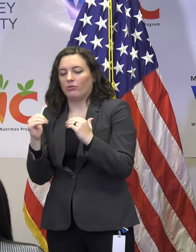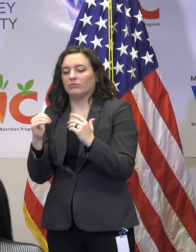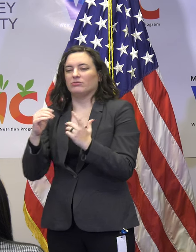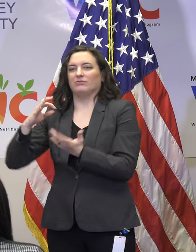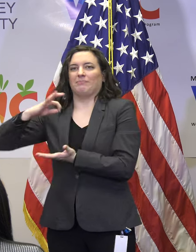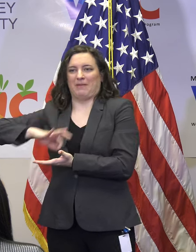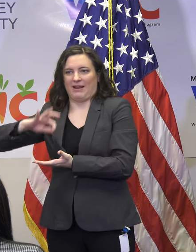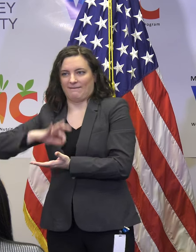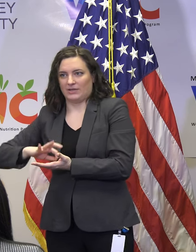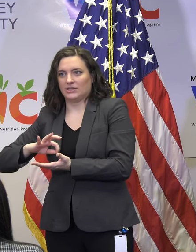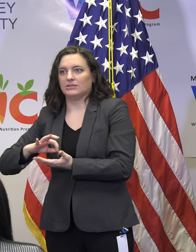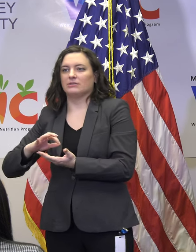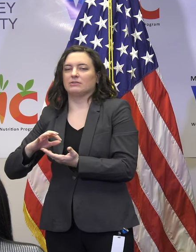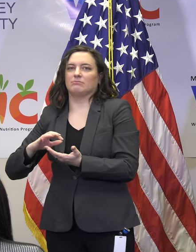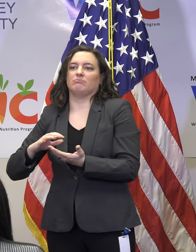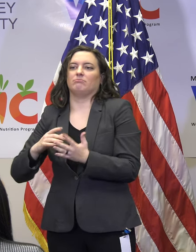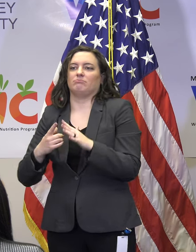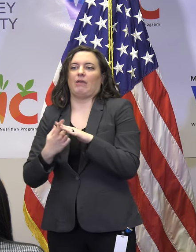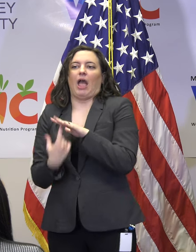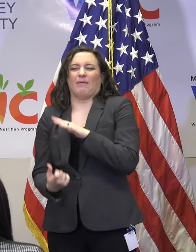benefits, absent work or training,